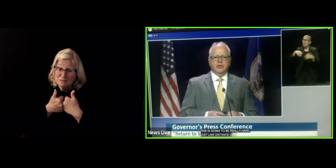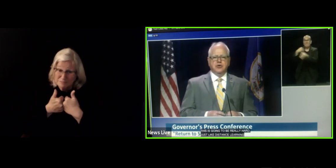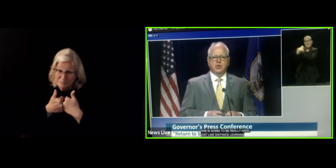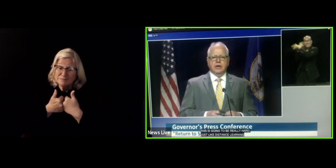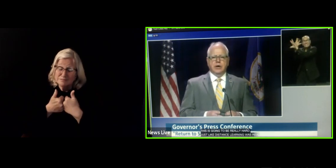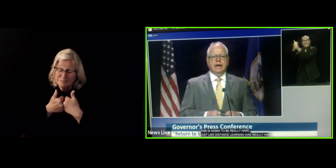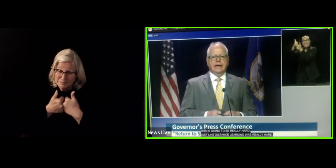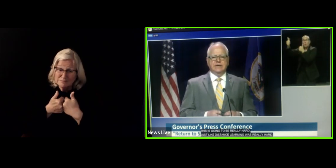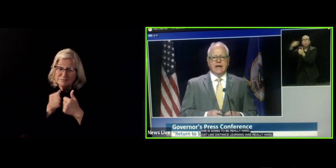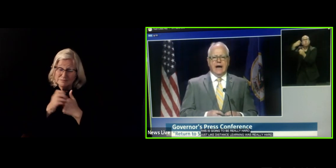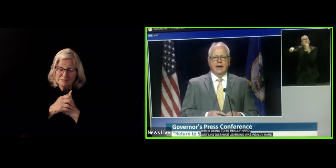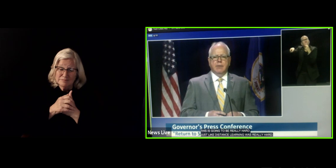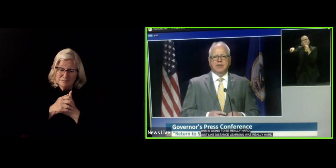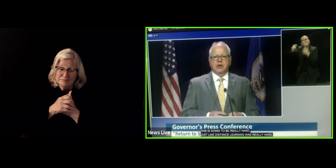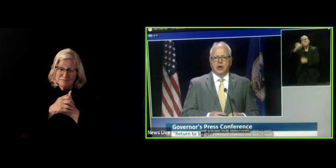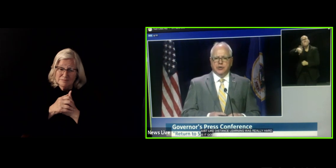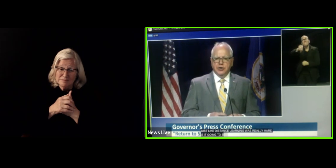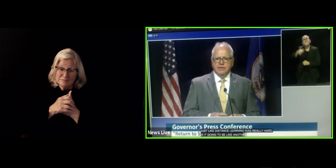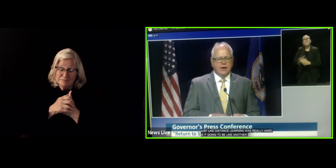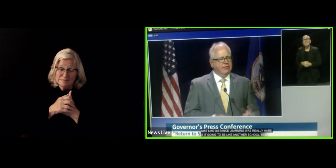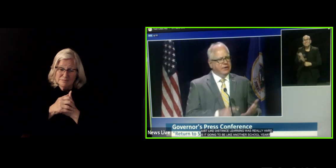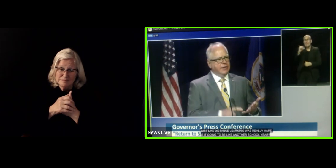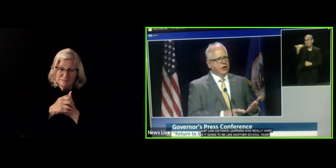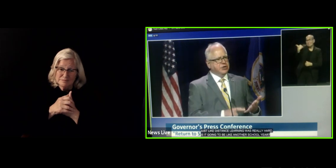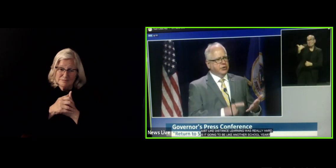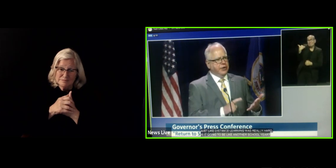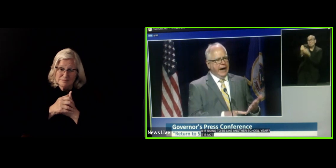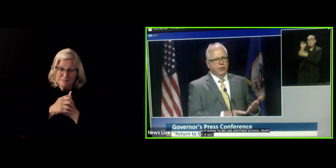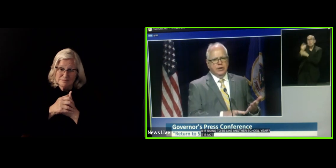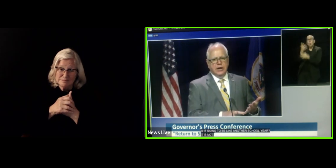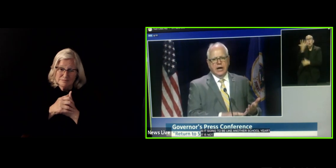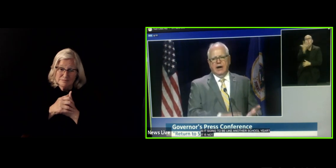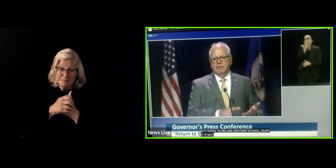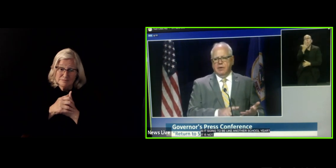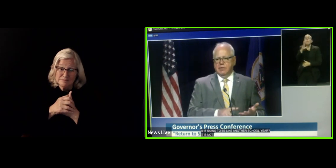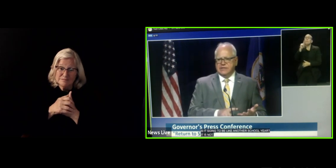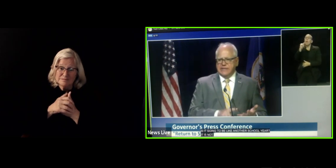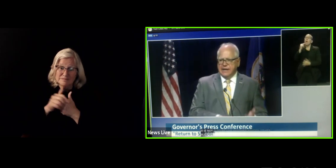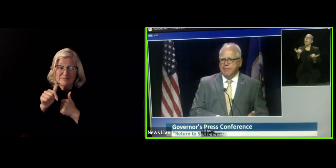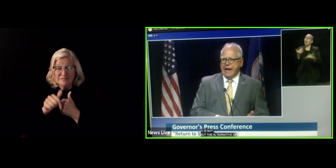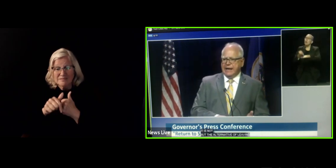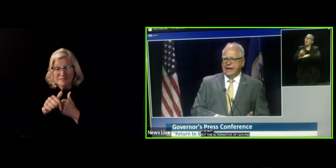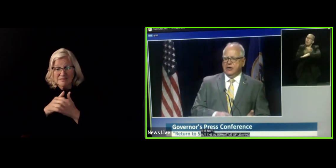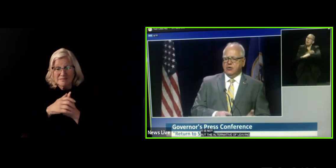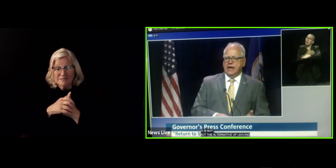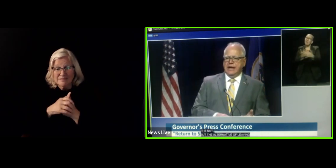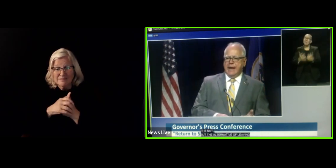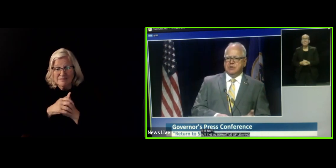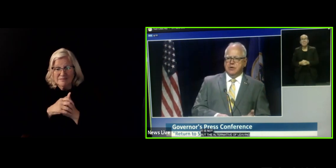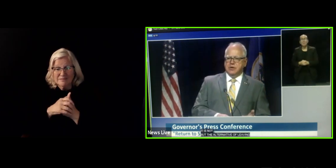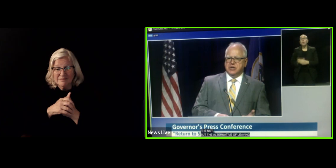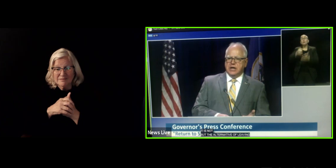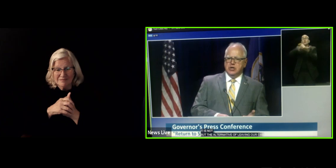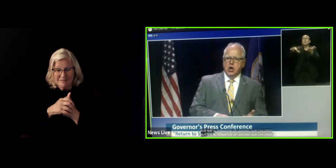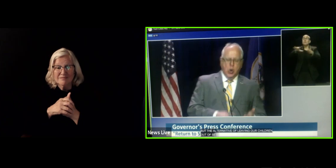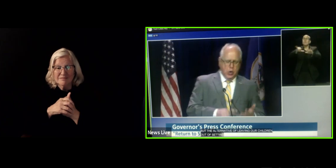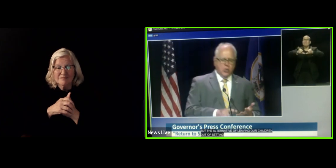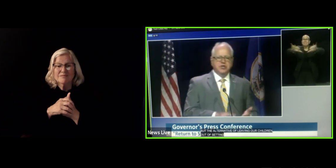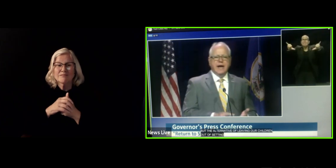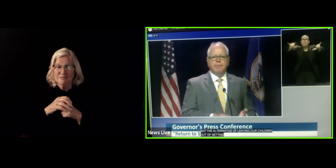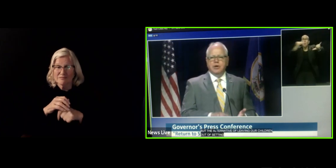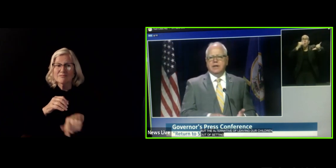another school year? It is not. But the alternative of leaving our children out of setting them back again and creating gaps in their education,